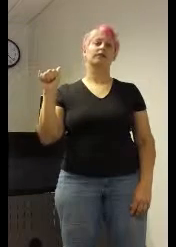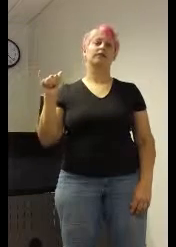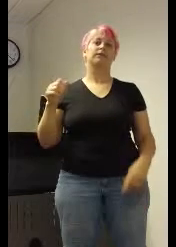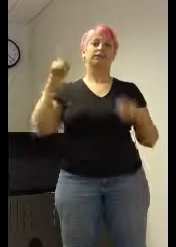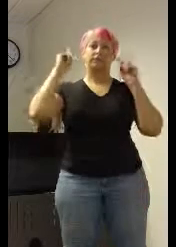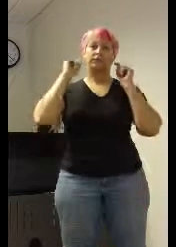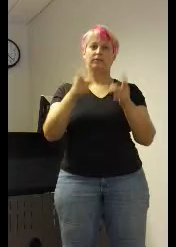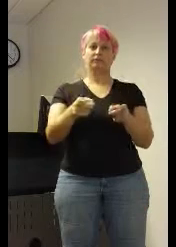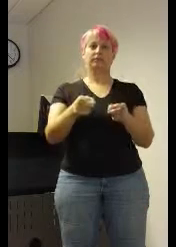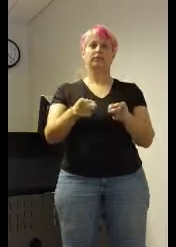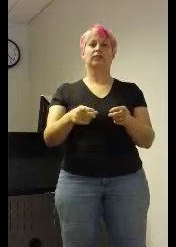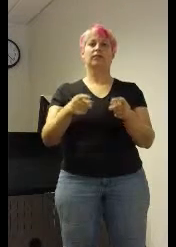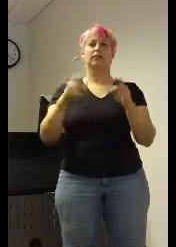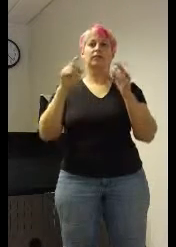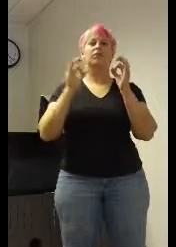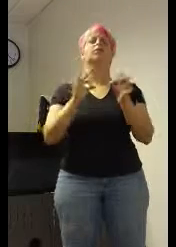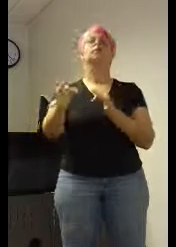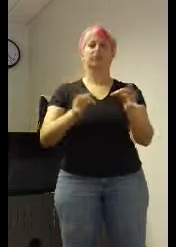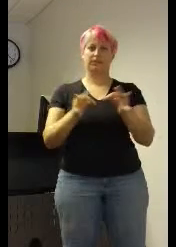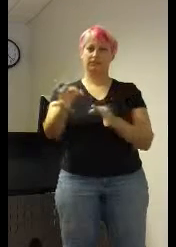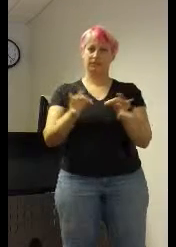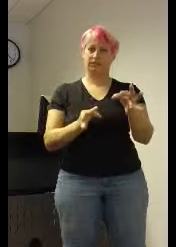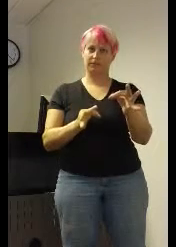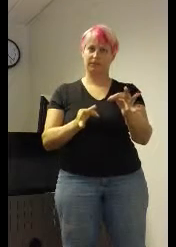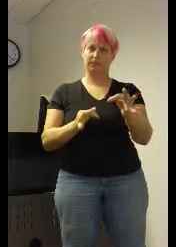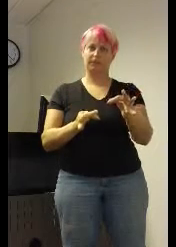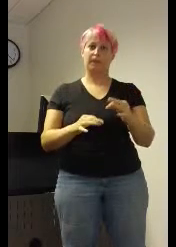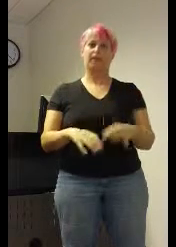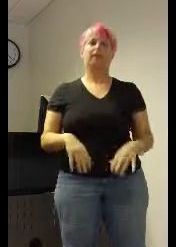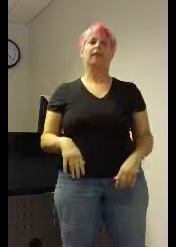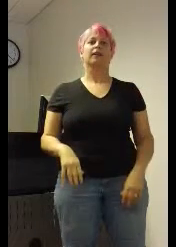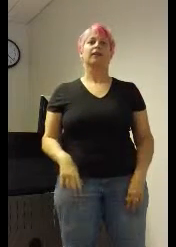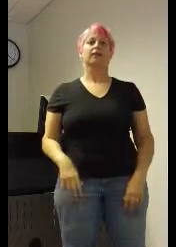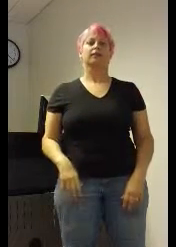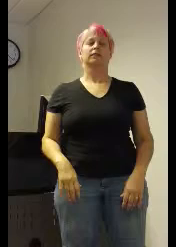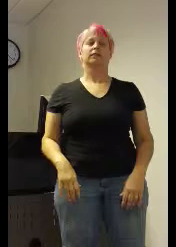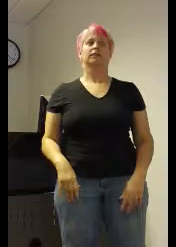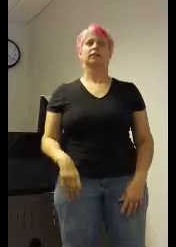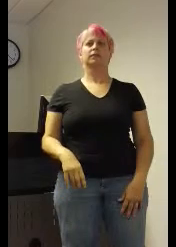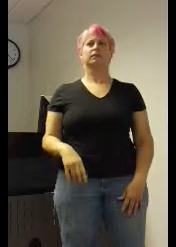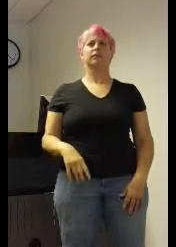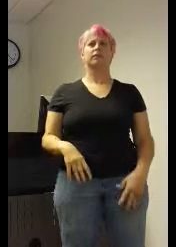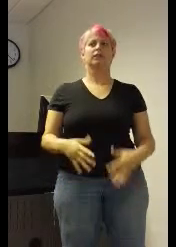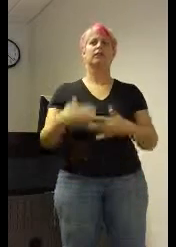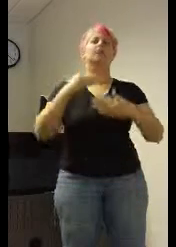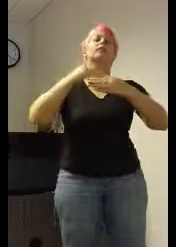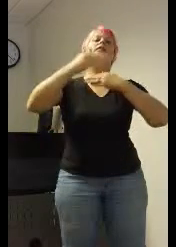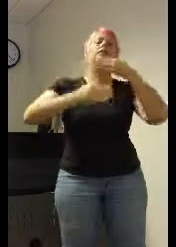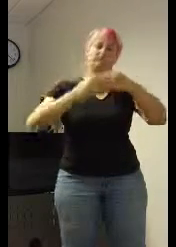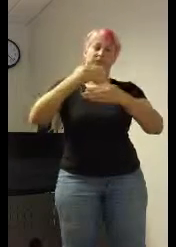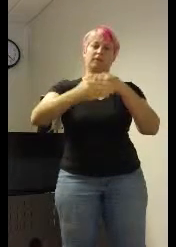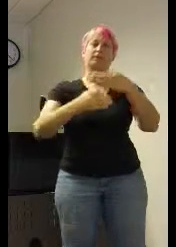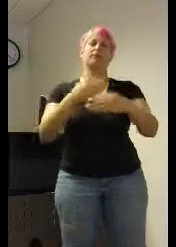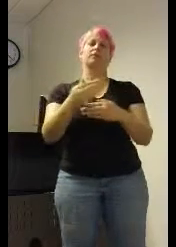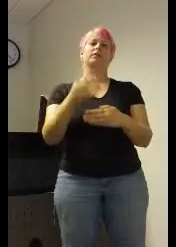ADHD as a developmental disorder. So it's a developmental disorder primarily characterized by